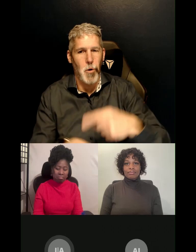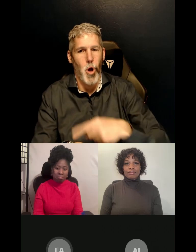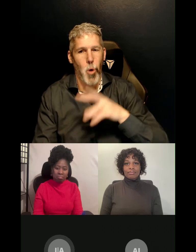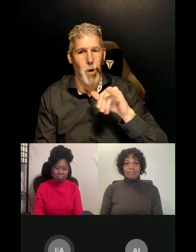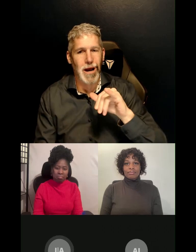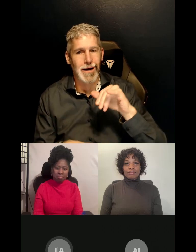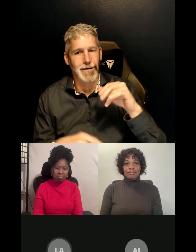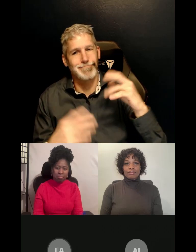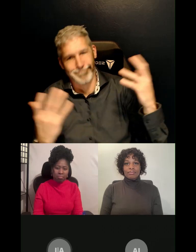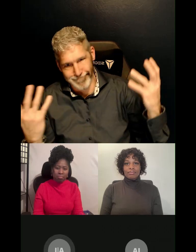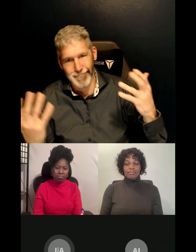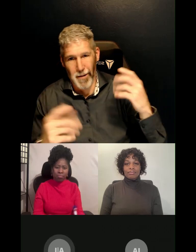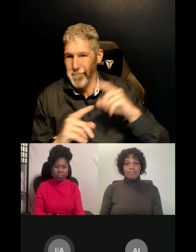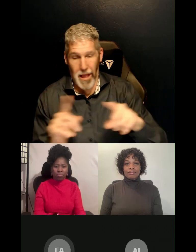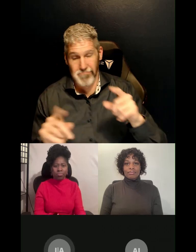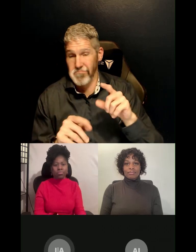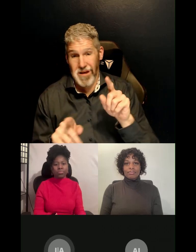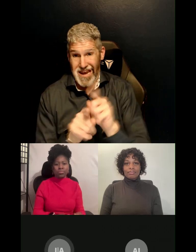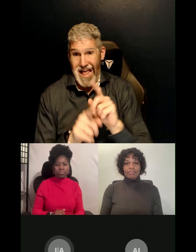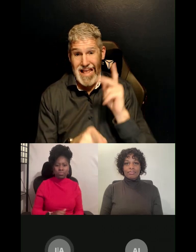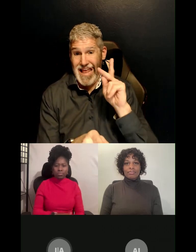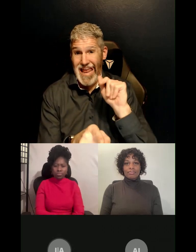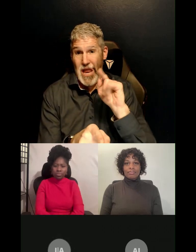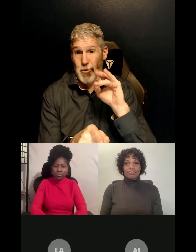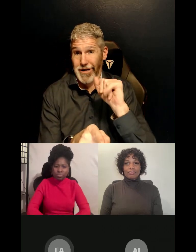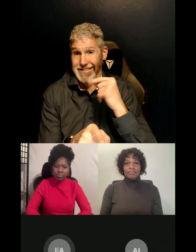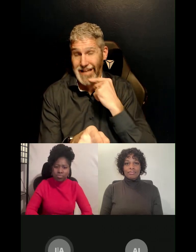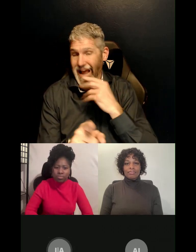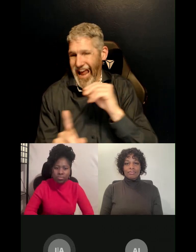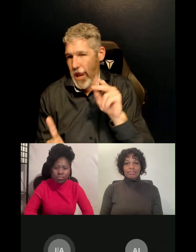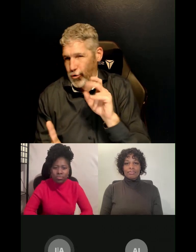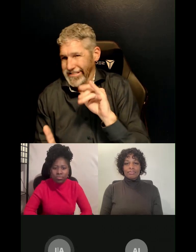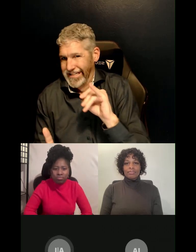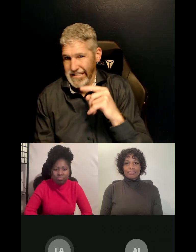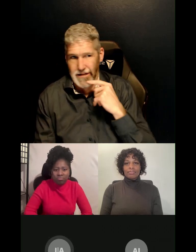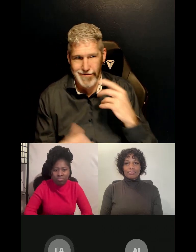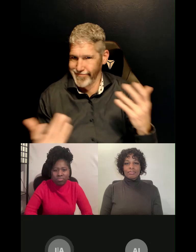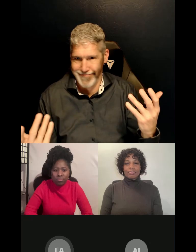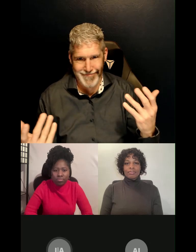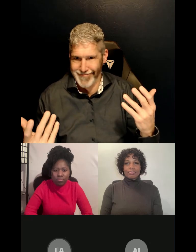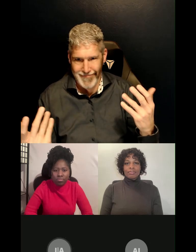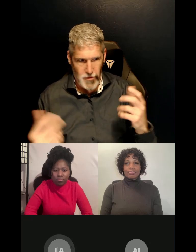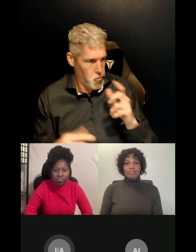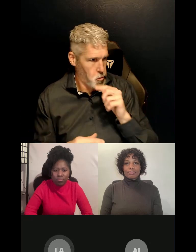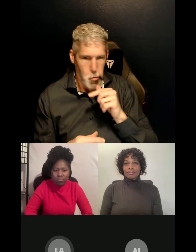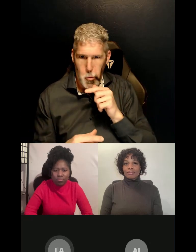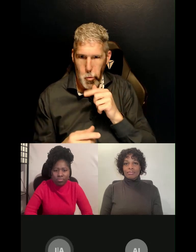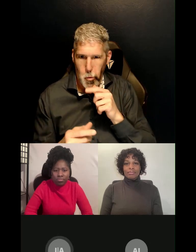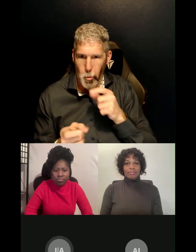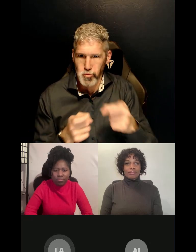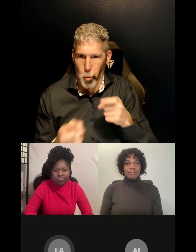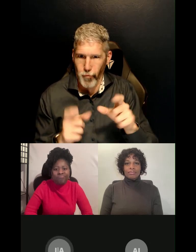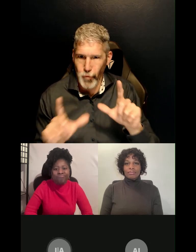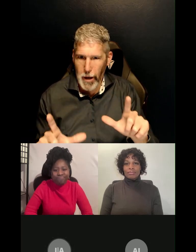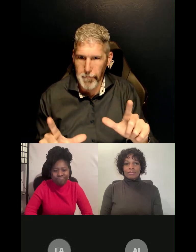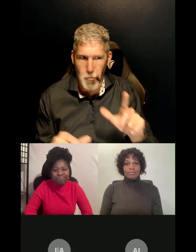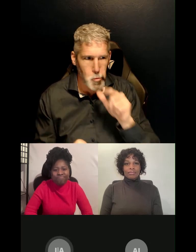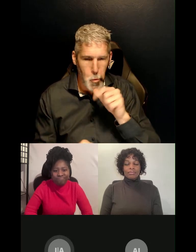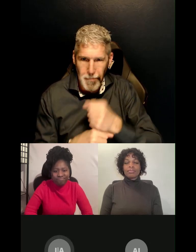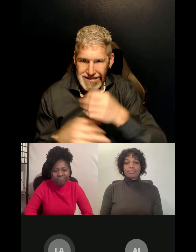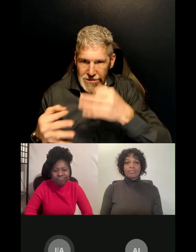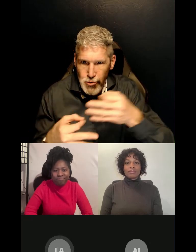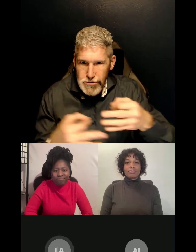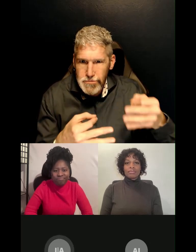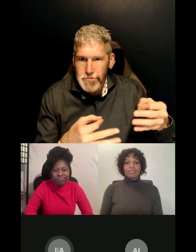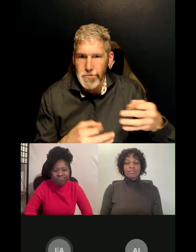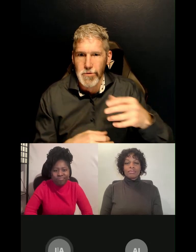which is amazing. So we've definitely come a long way. But as Katrina mentioned, and as Christy mentioned,